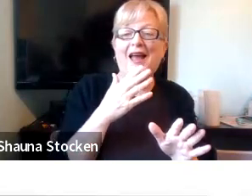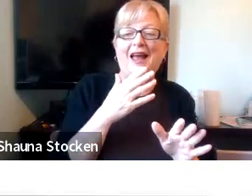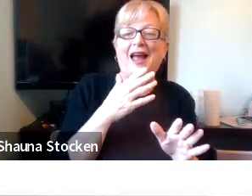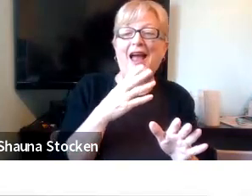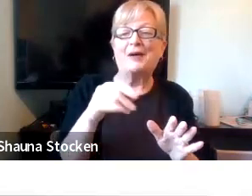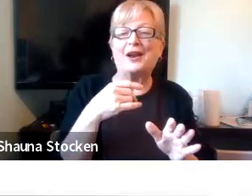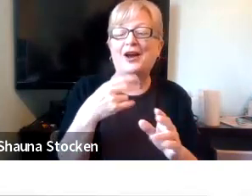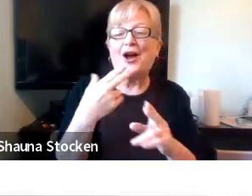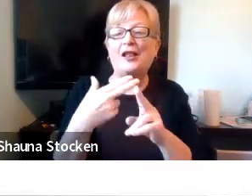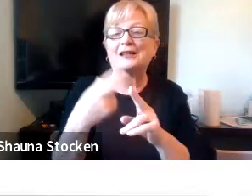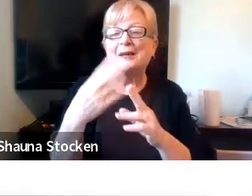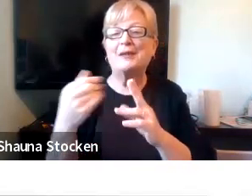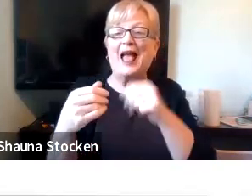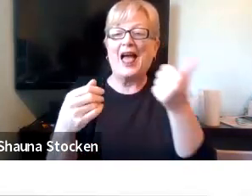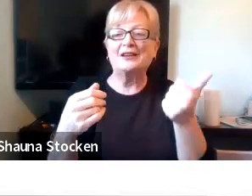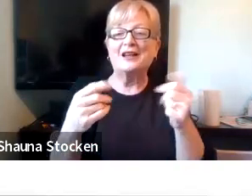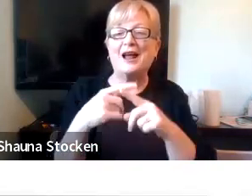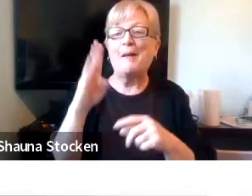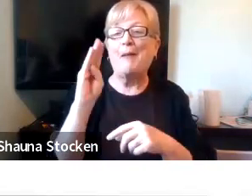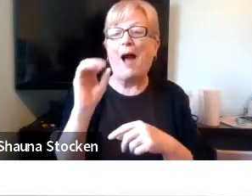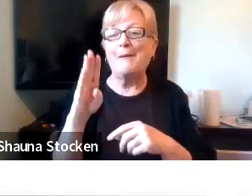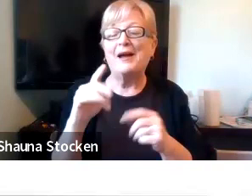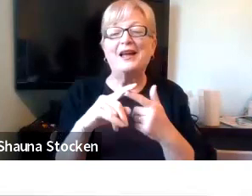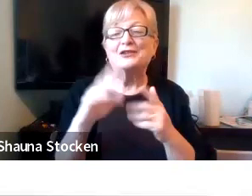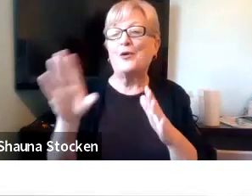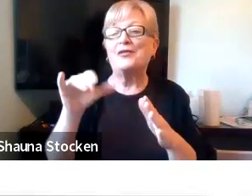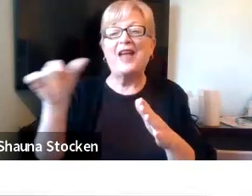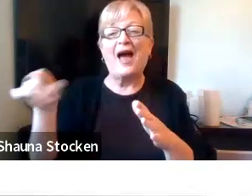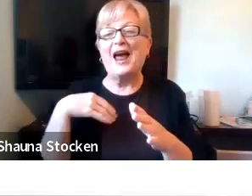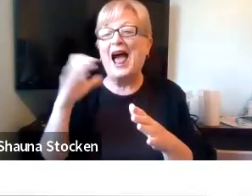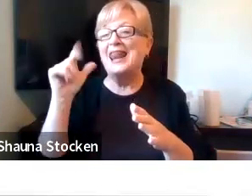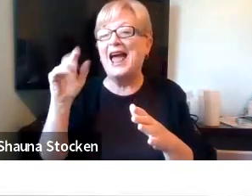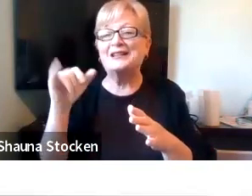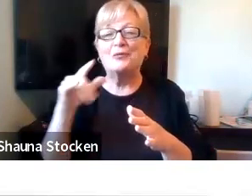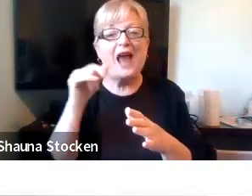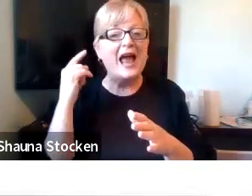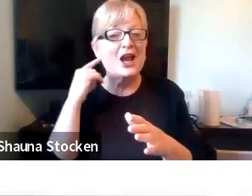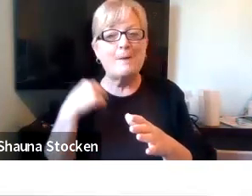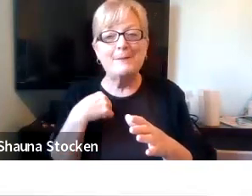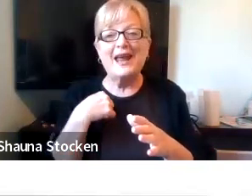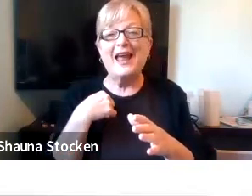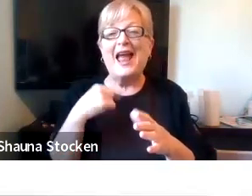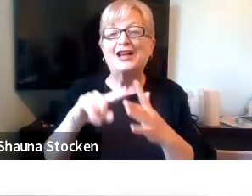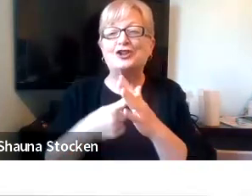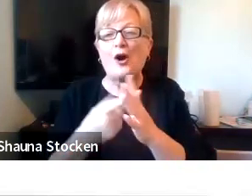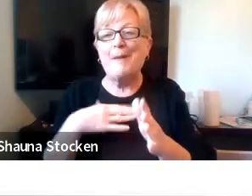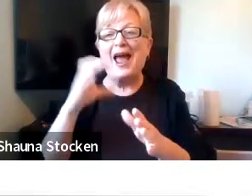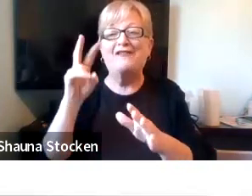call it something else, like Bob. So I can say to Bob,